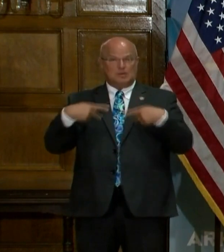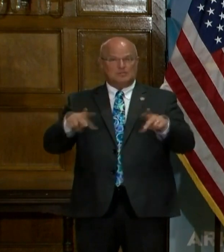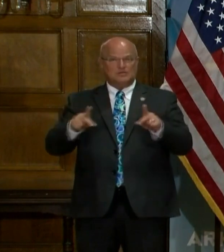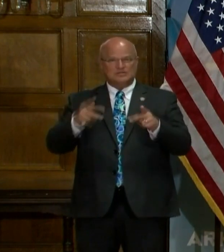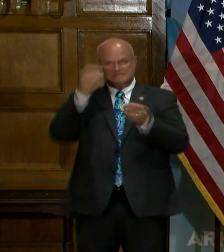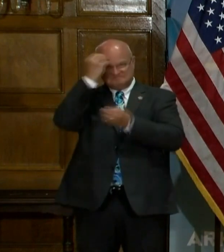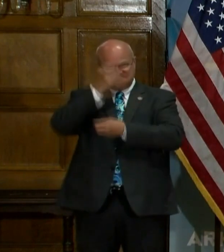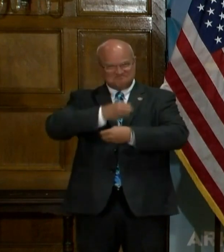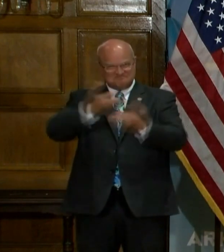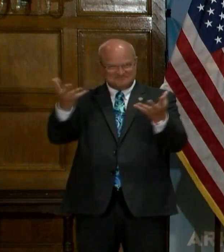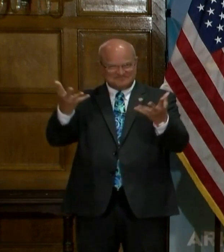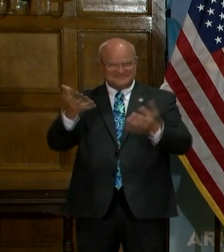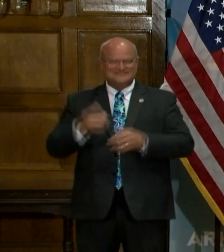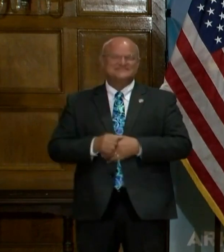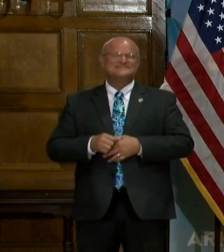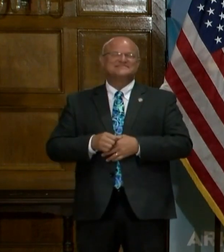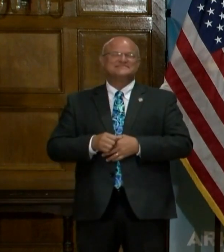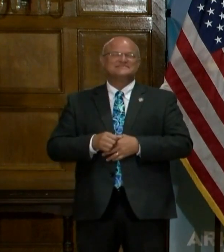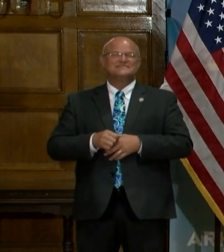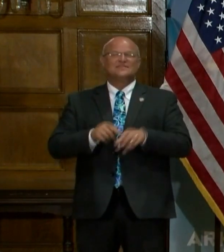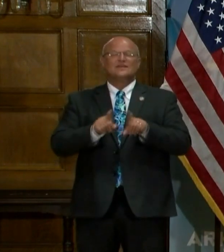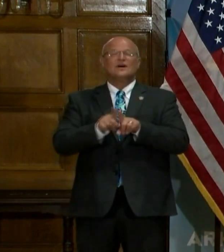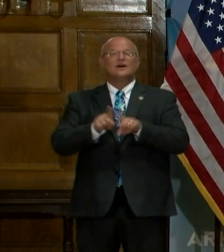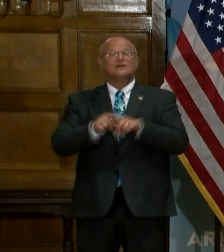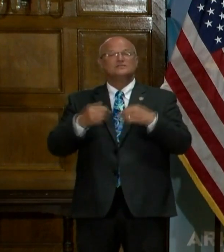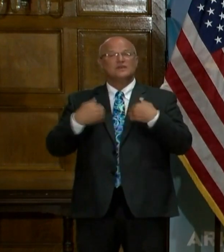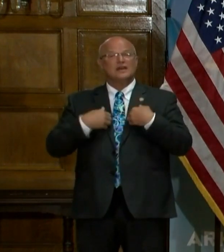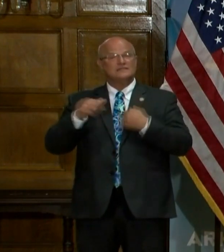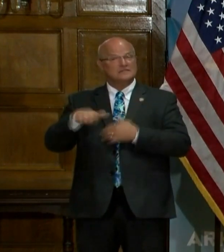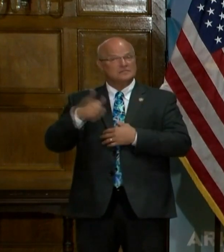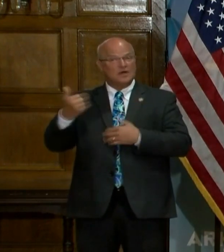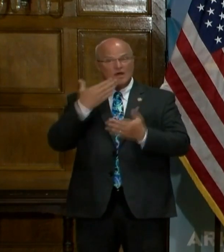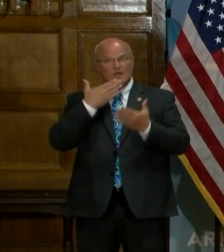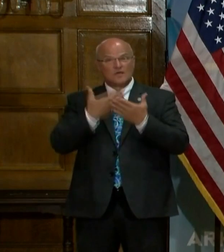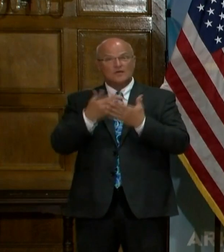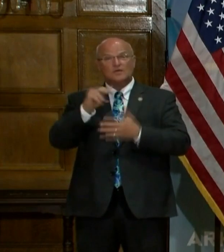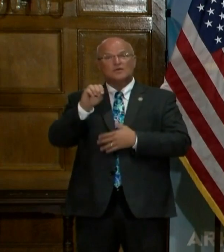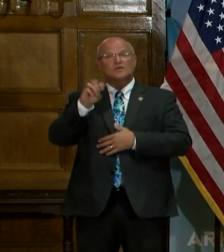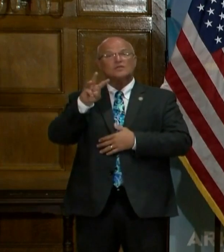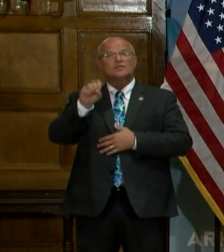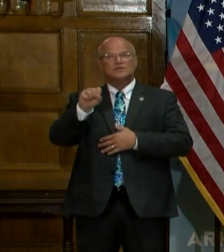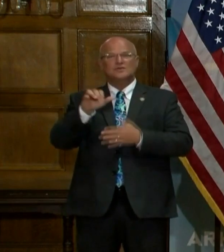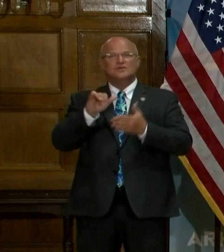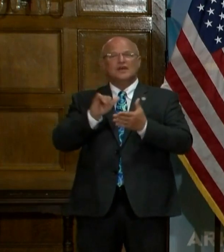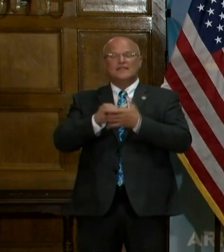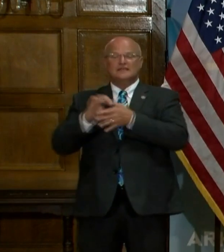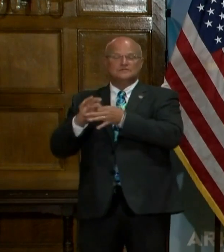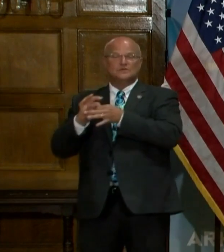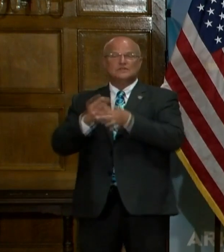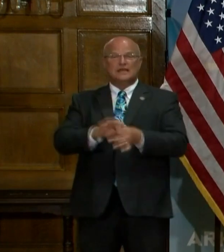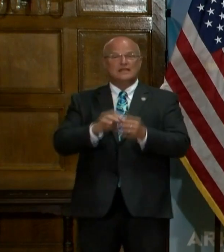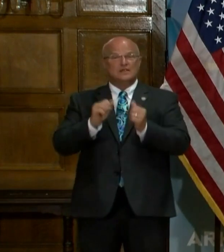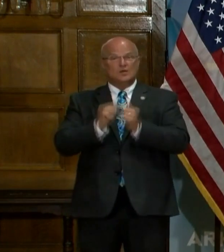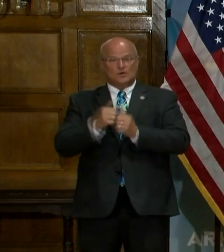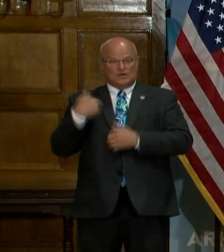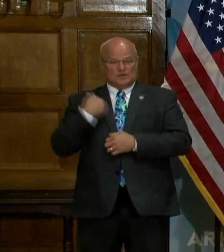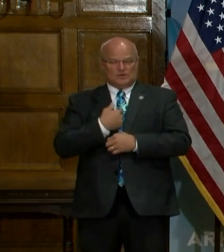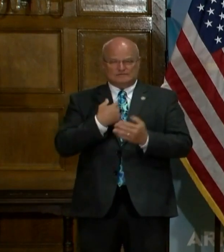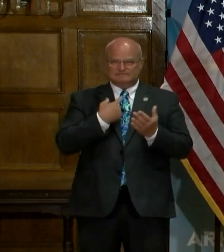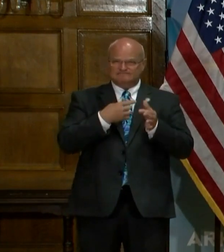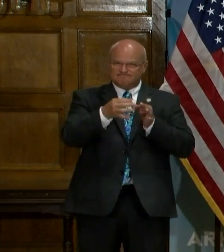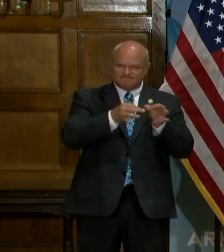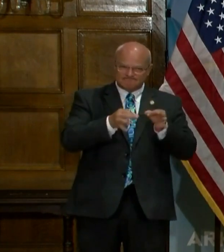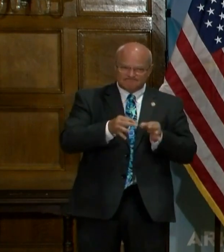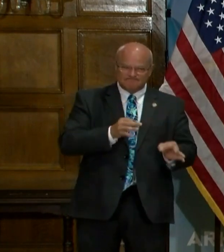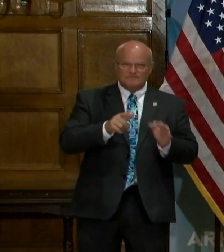share that information. I also have some other good news that's related to, as we have